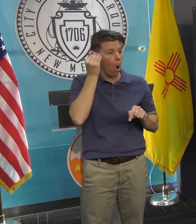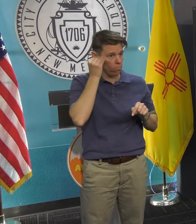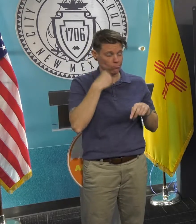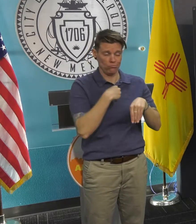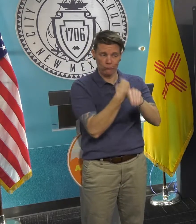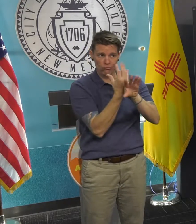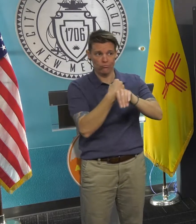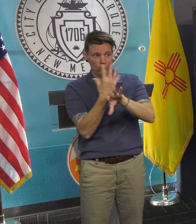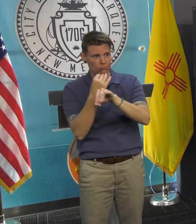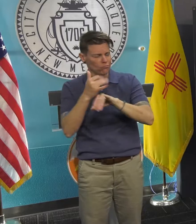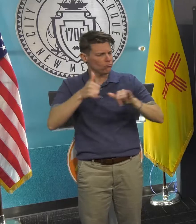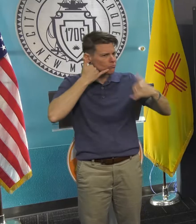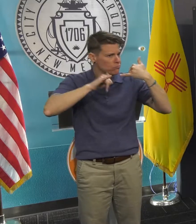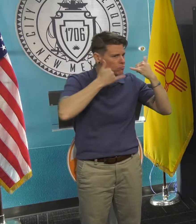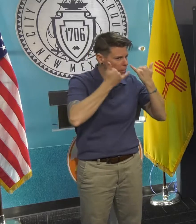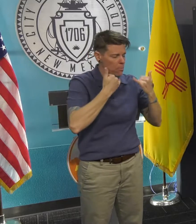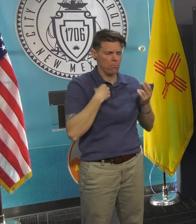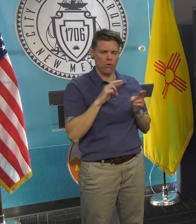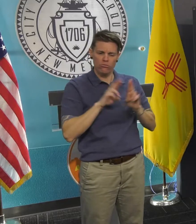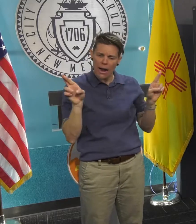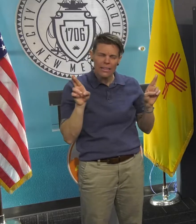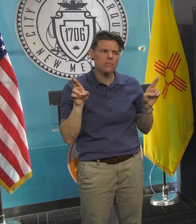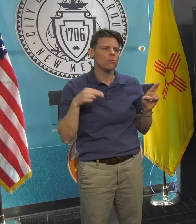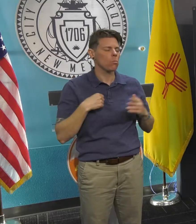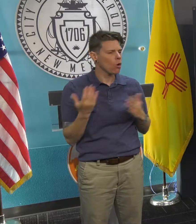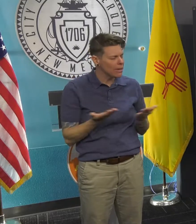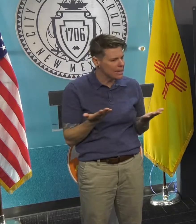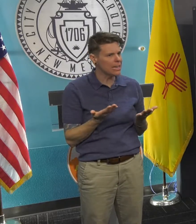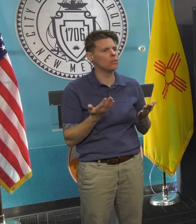are absolutely open. So give us a call at